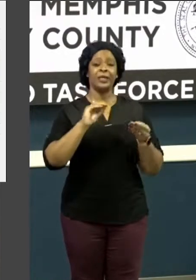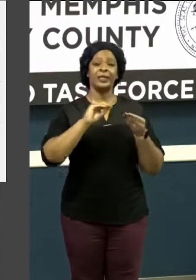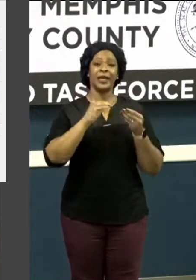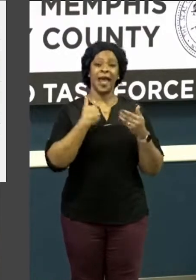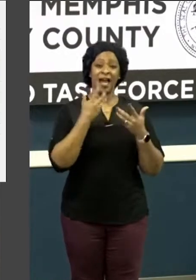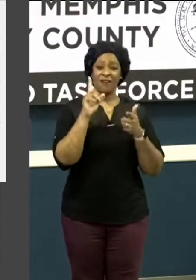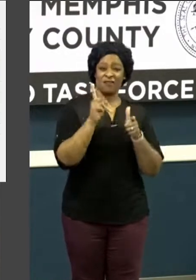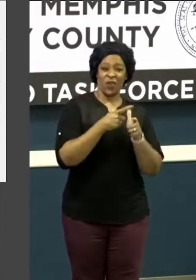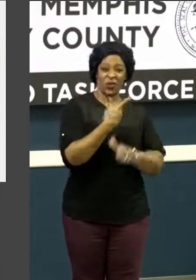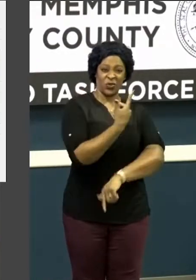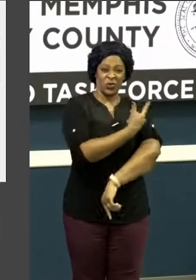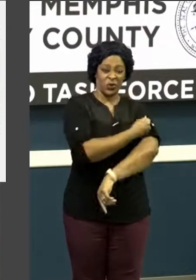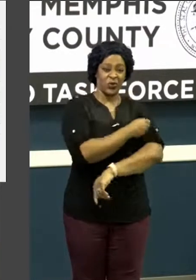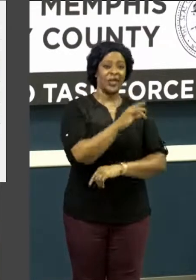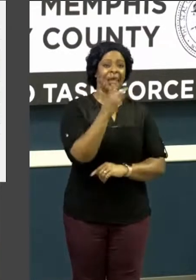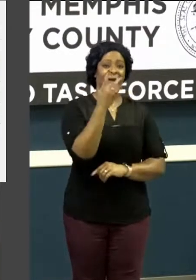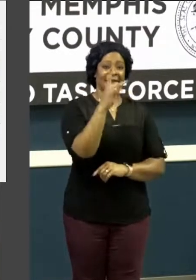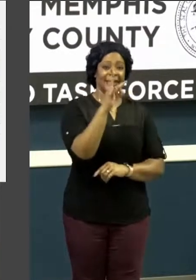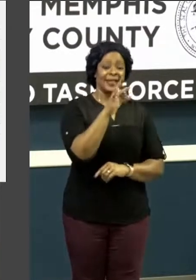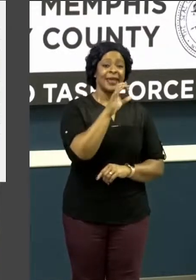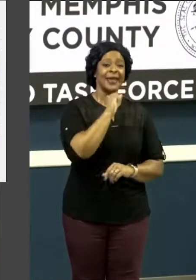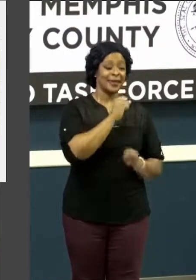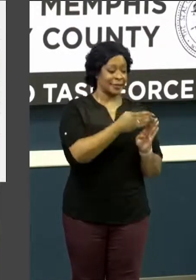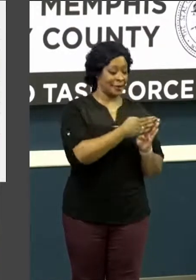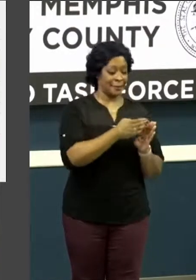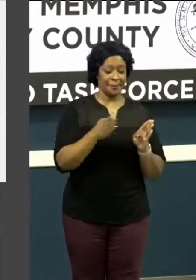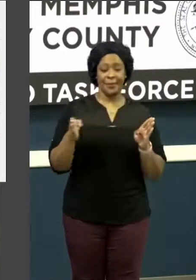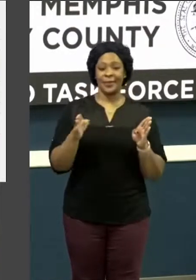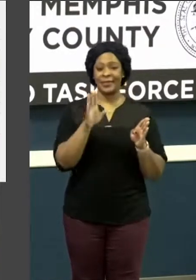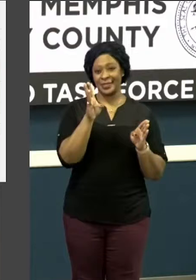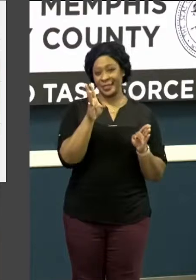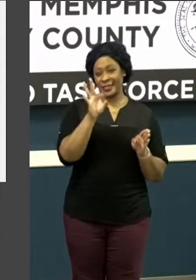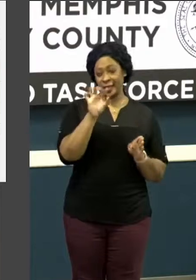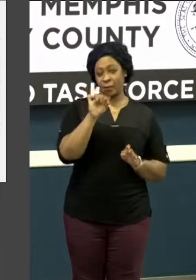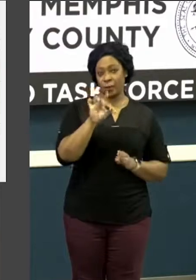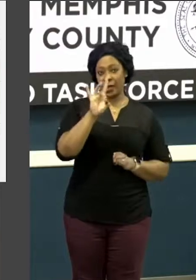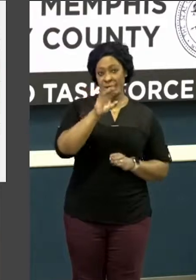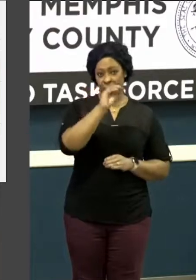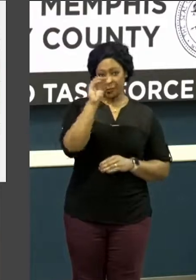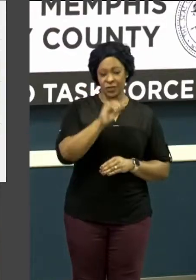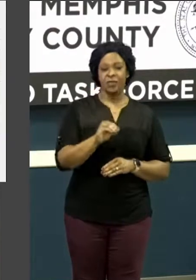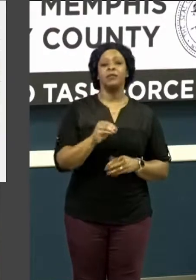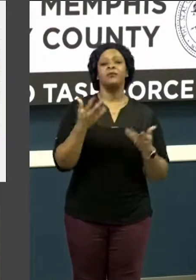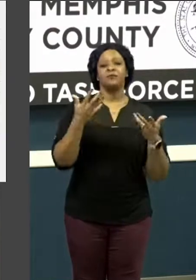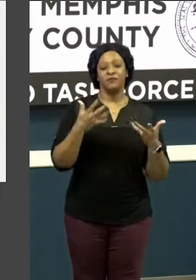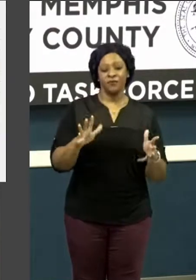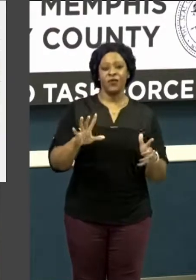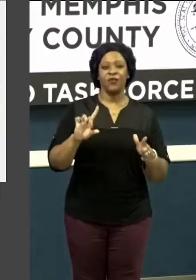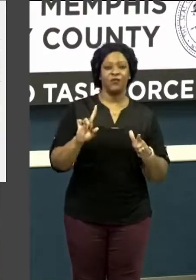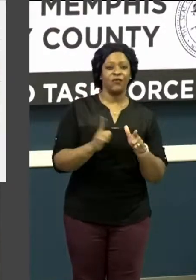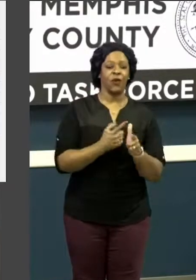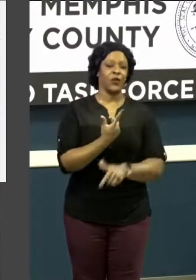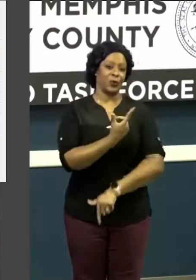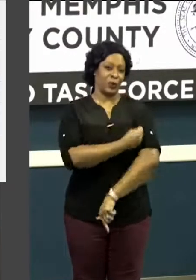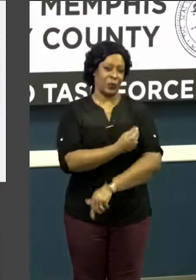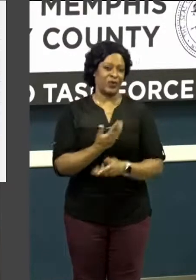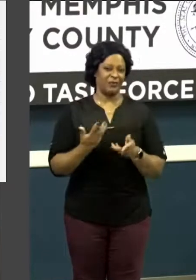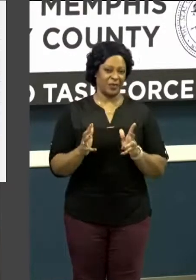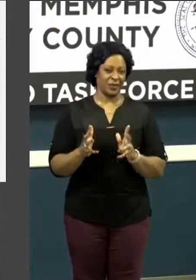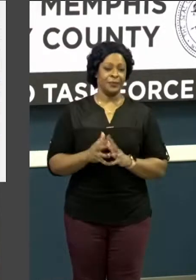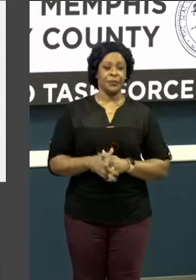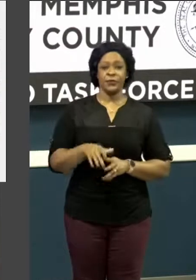least 1 dose in that 18 plus age group, 69.8% have received at least one dose.